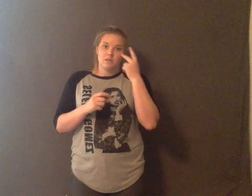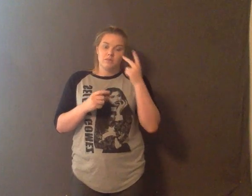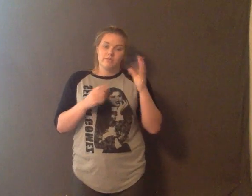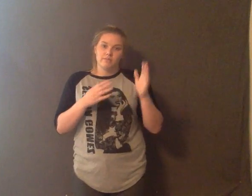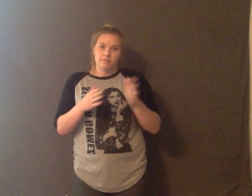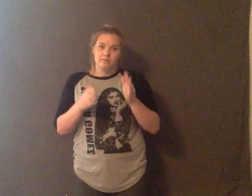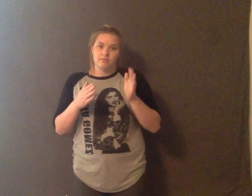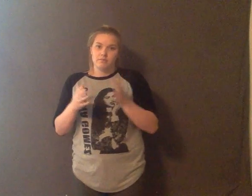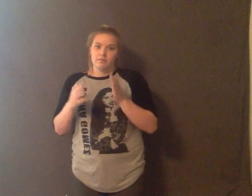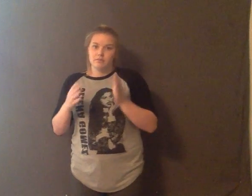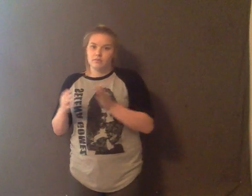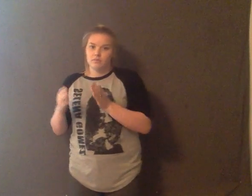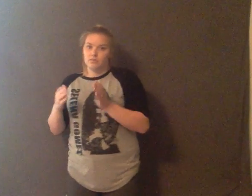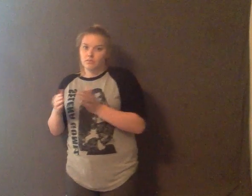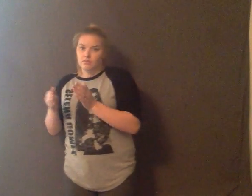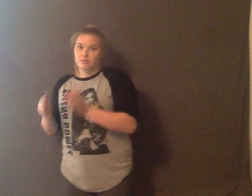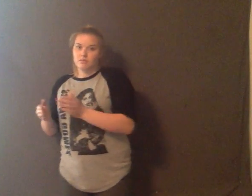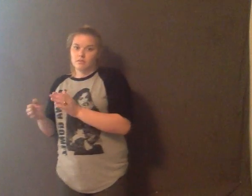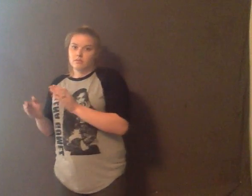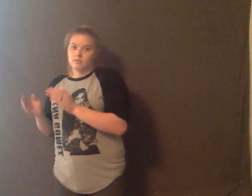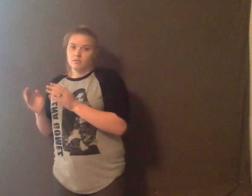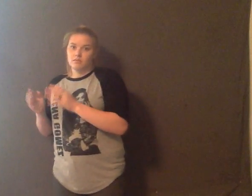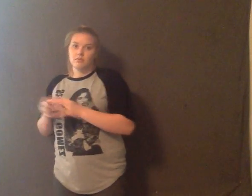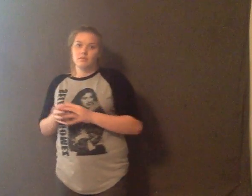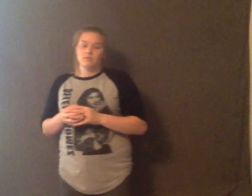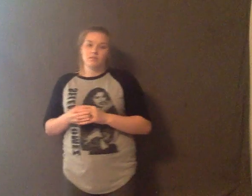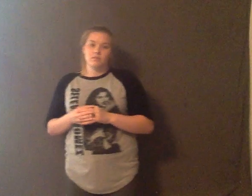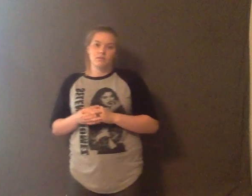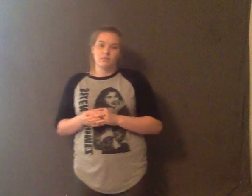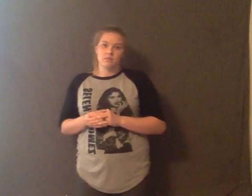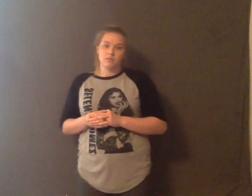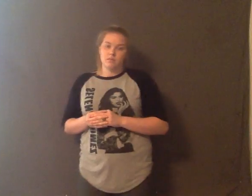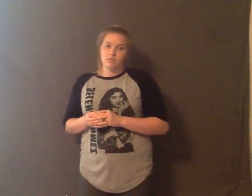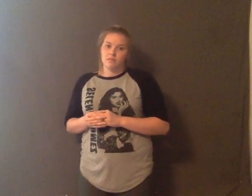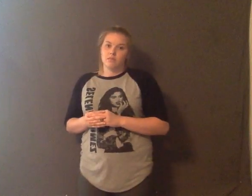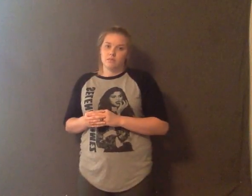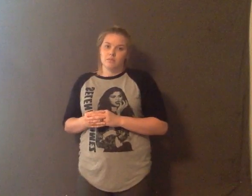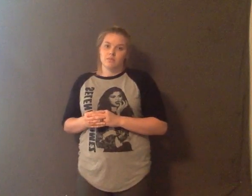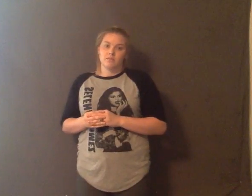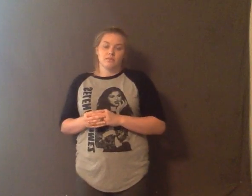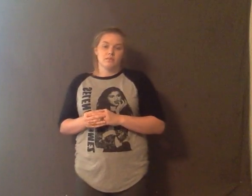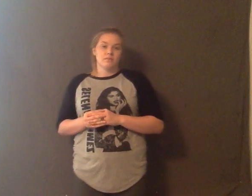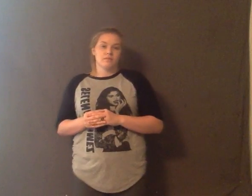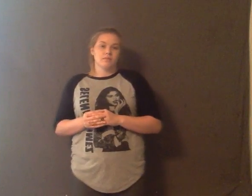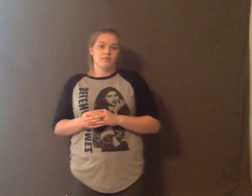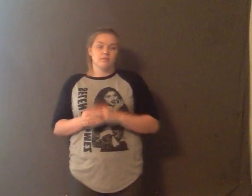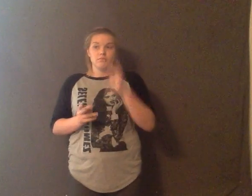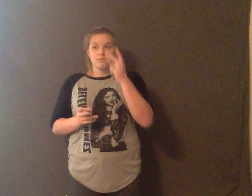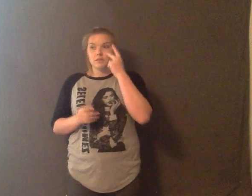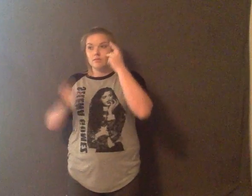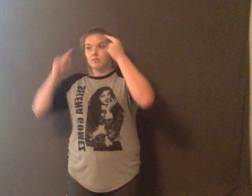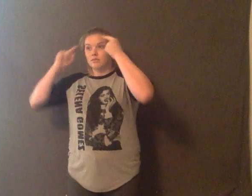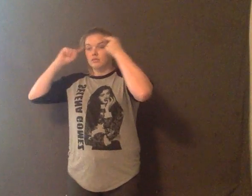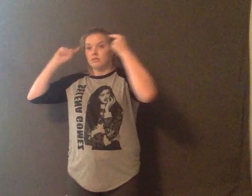these doctors just sign off on it as dementia or Alzheimer's without actually taking a biopsy of the brain to see if it's that, or is it actually